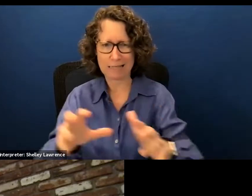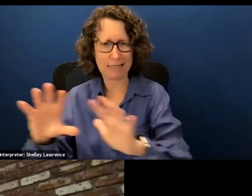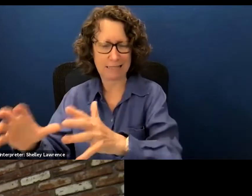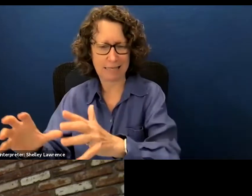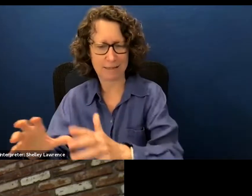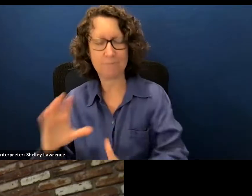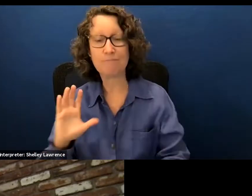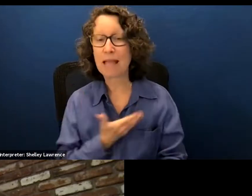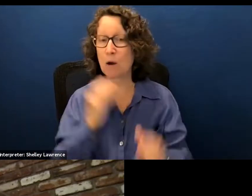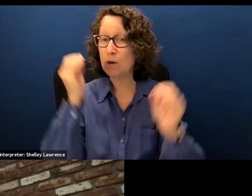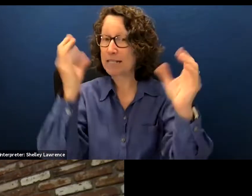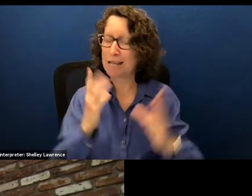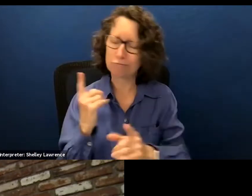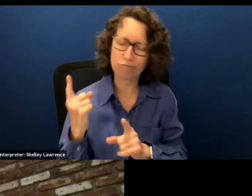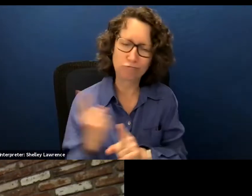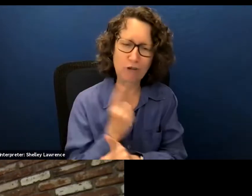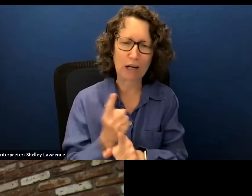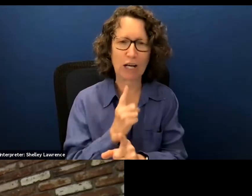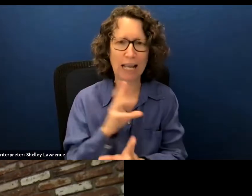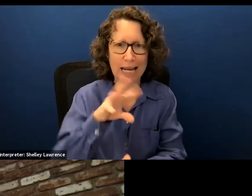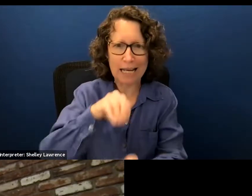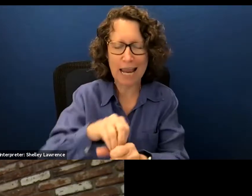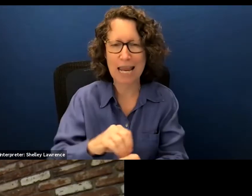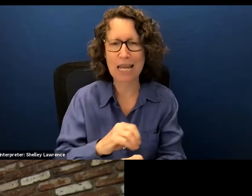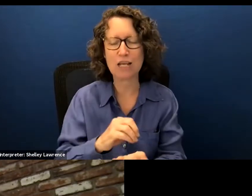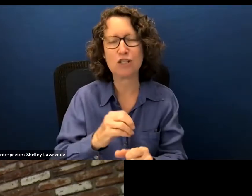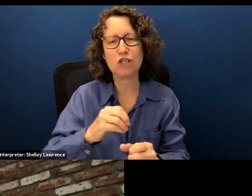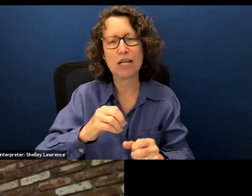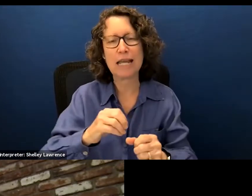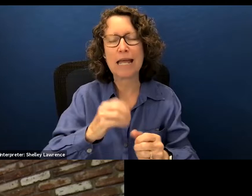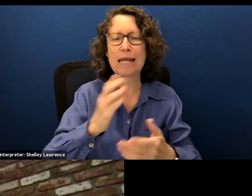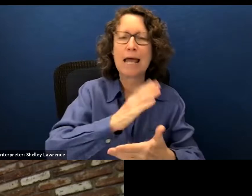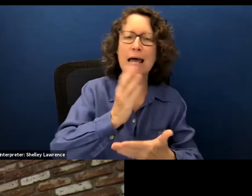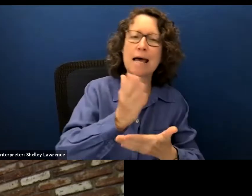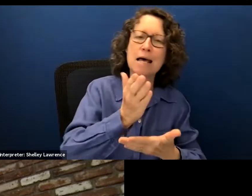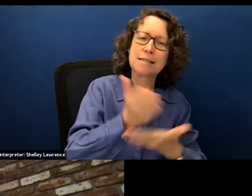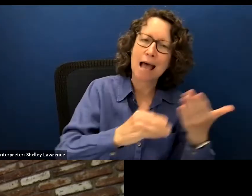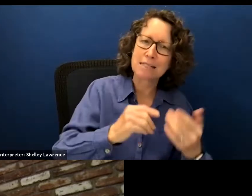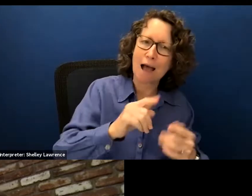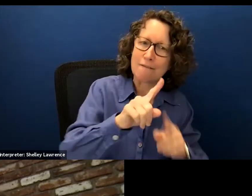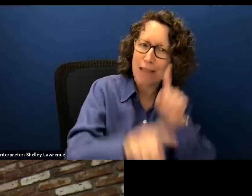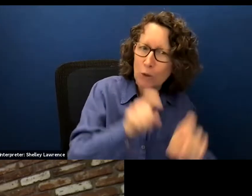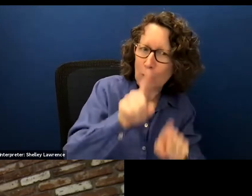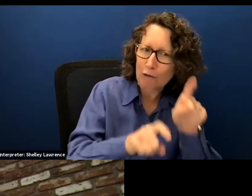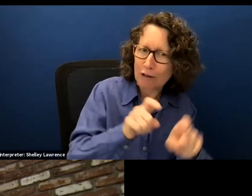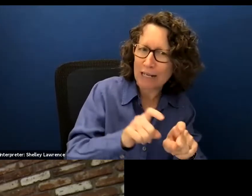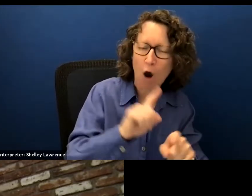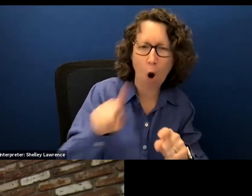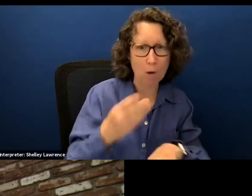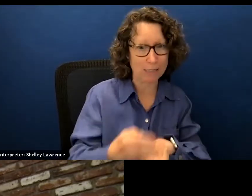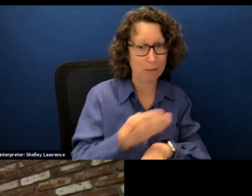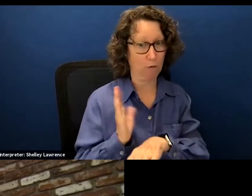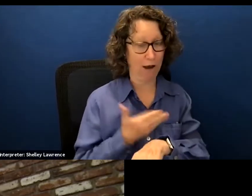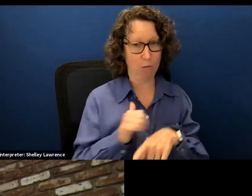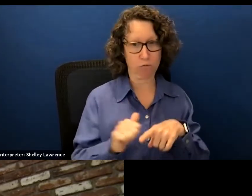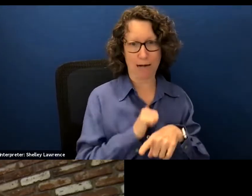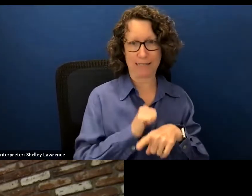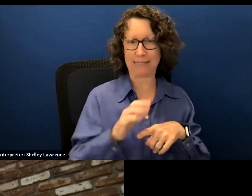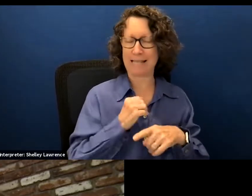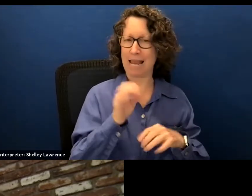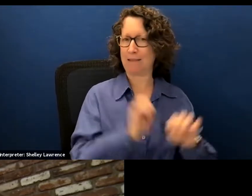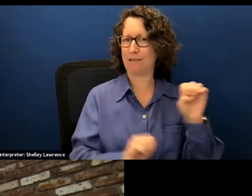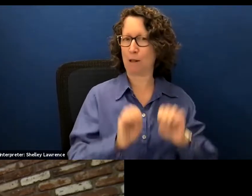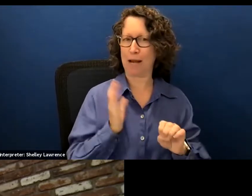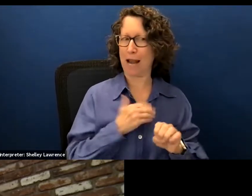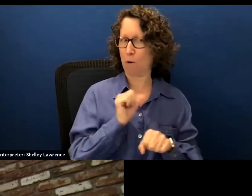Our teachers regularly engage in cycles of inquiry, and we're always looking to improve our practices and